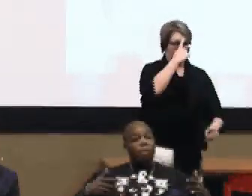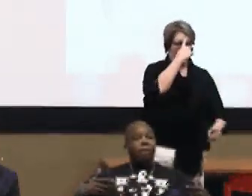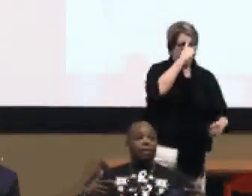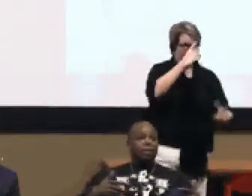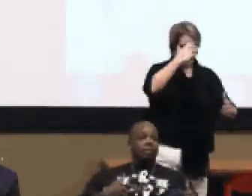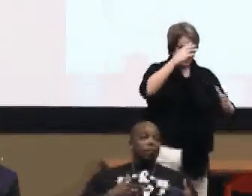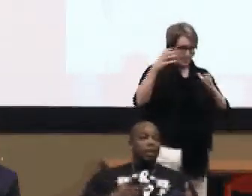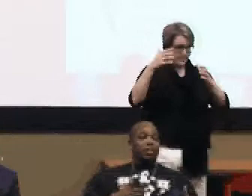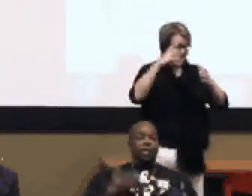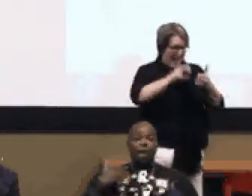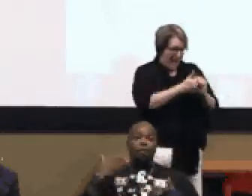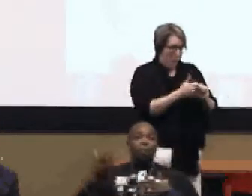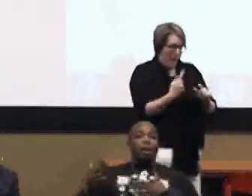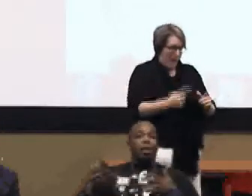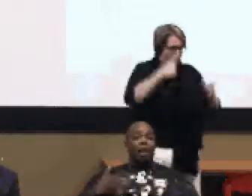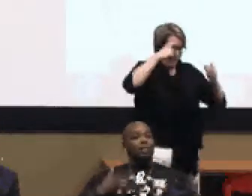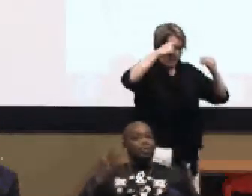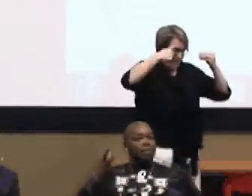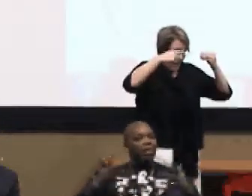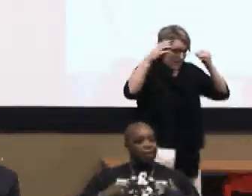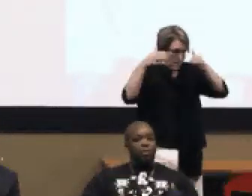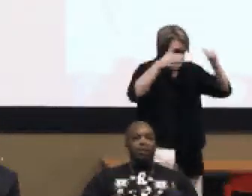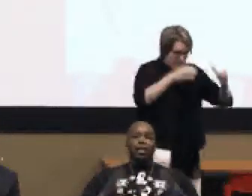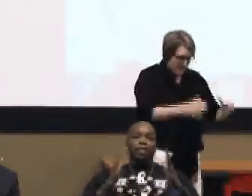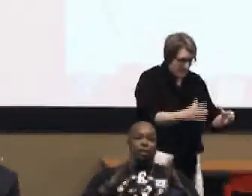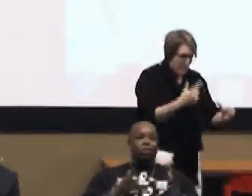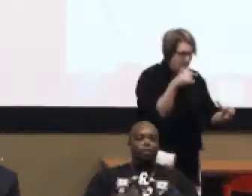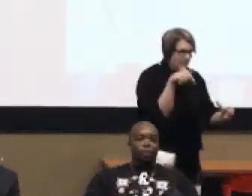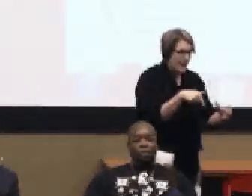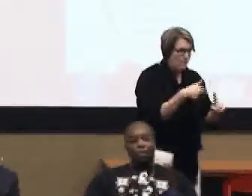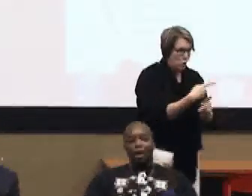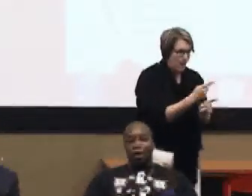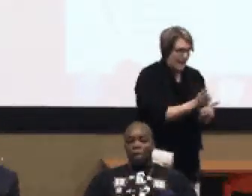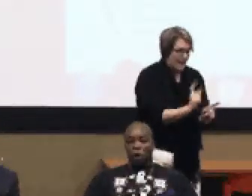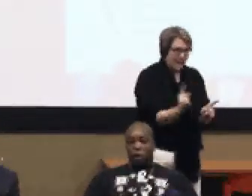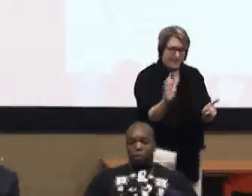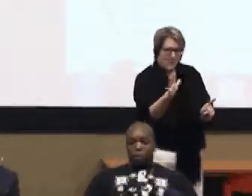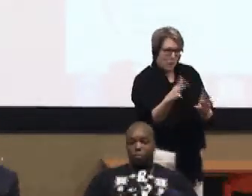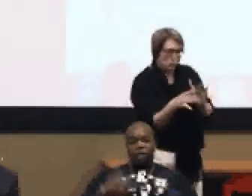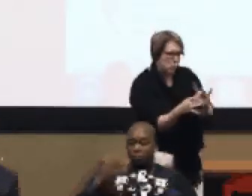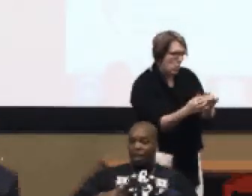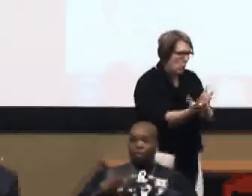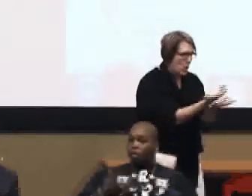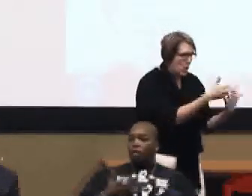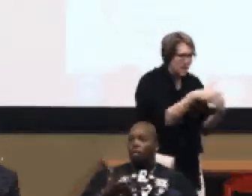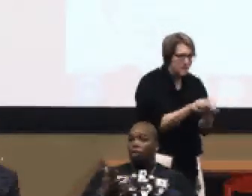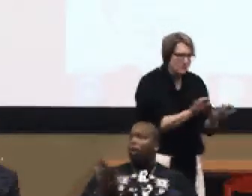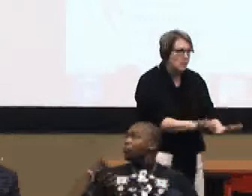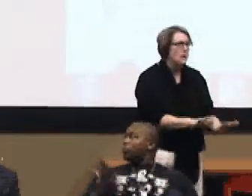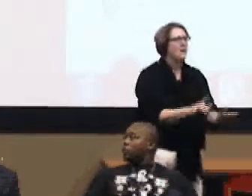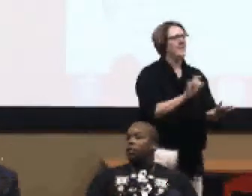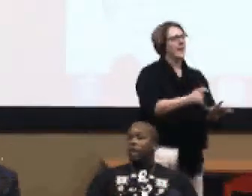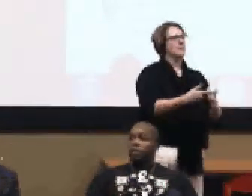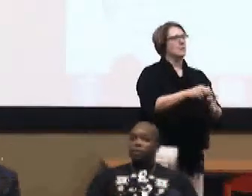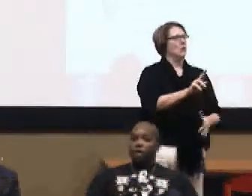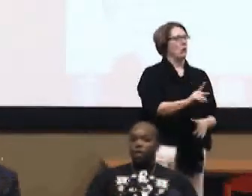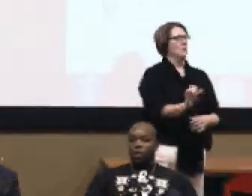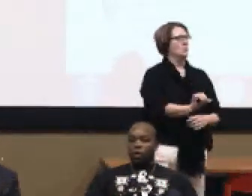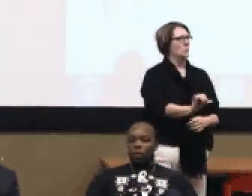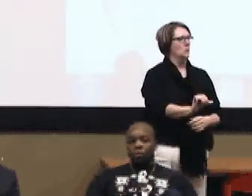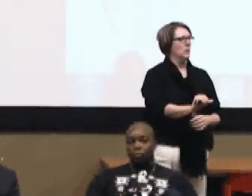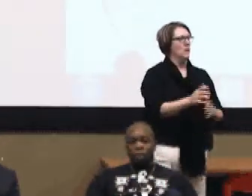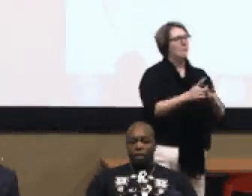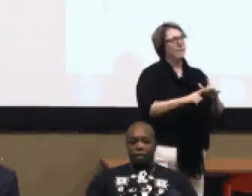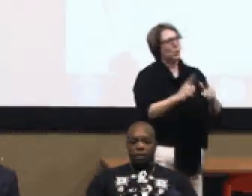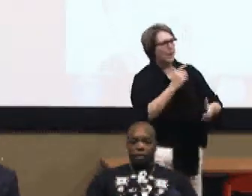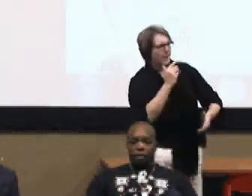think. It's the information that I help my clients decipher, getting their stories on track. But that's a startup nonetheless,